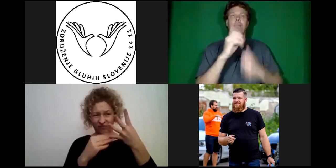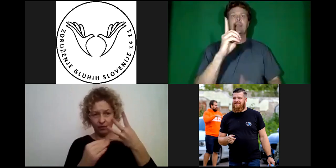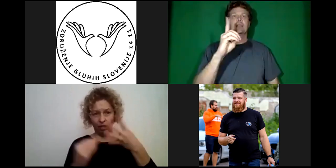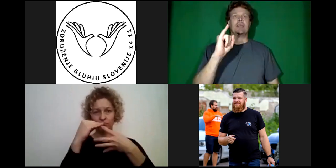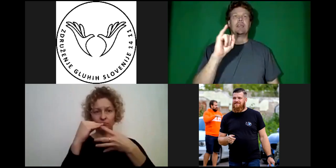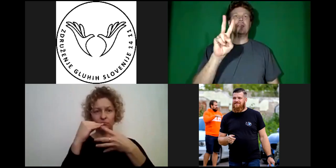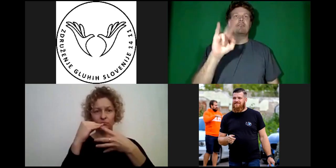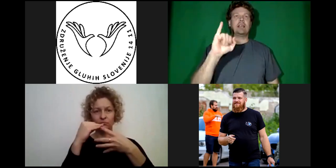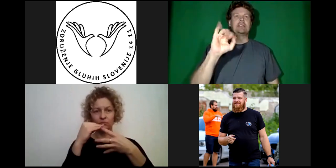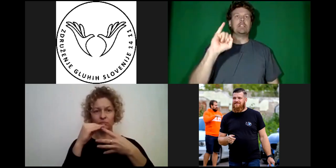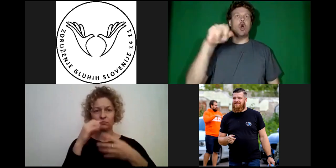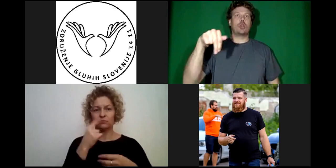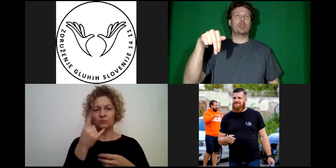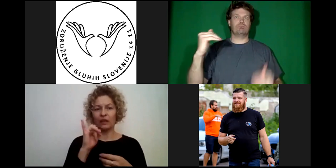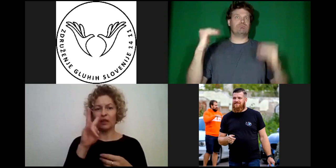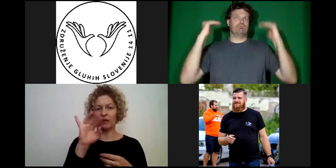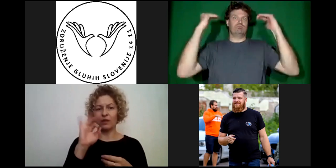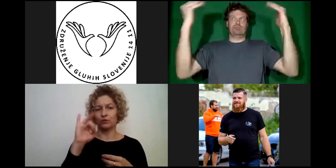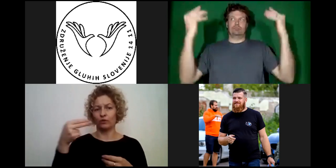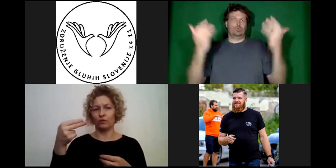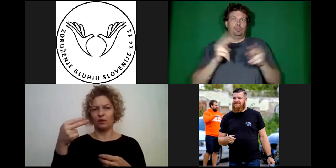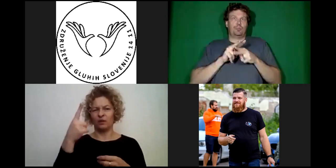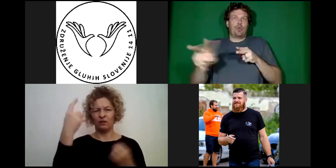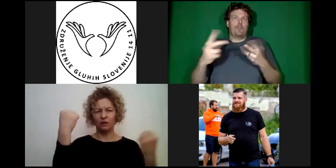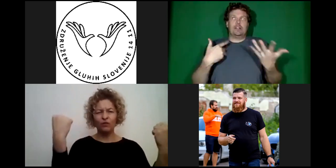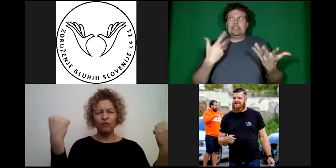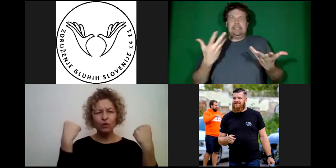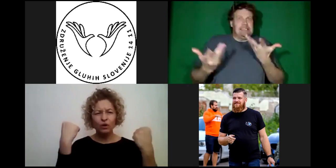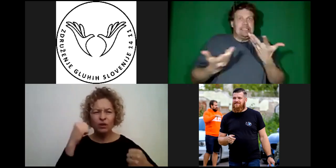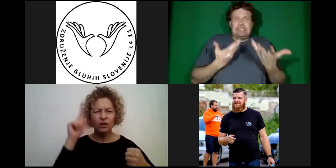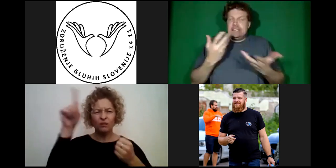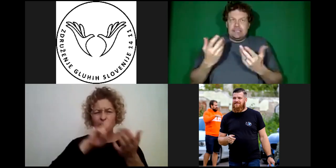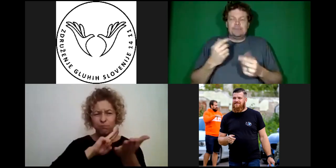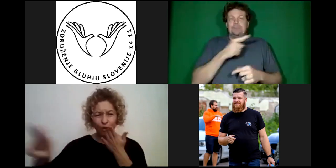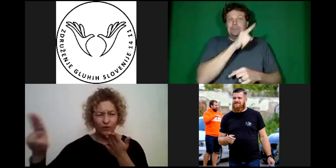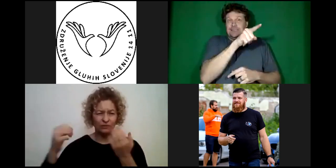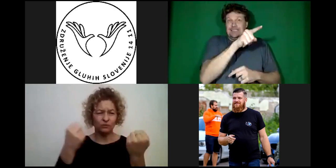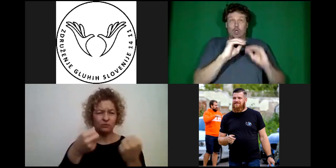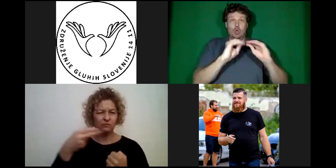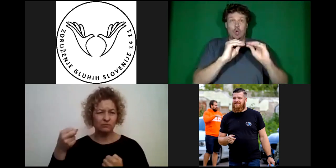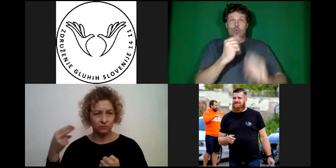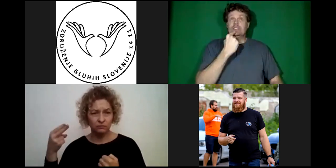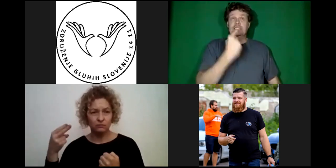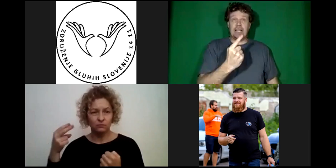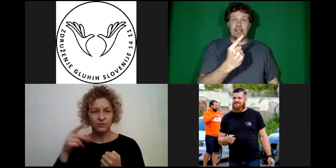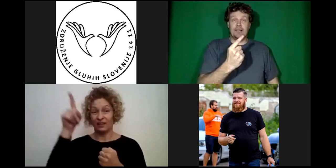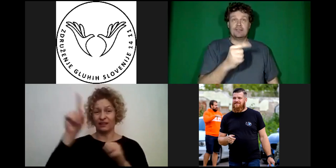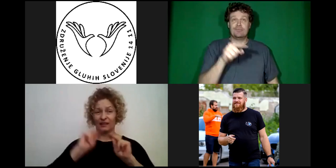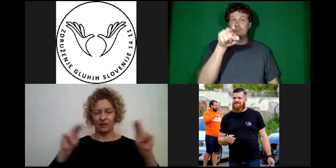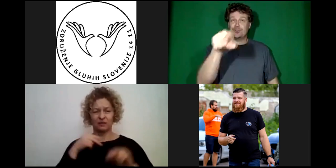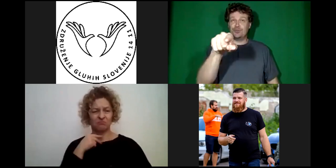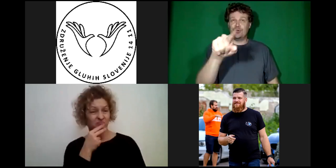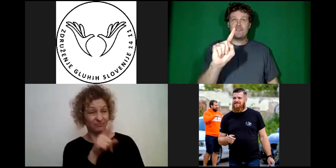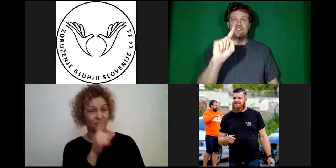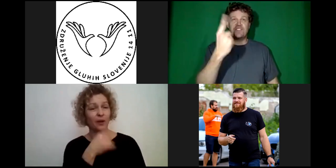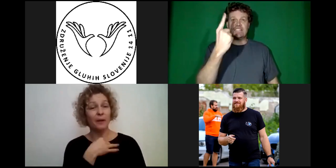in the national team, in the first division, the top division, professional basketball players.